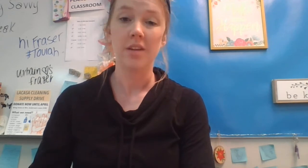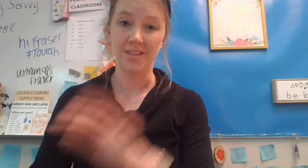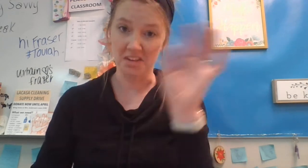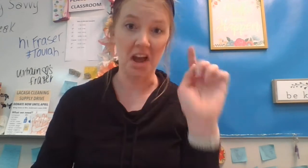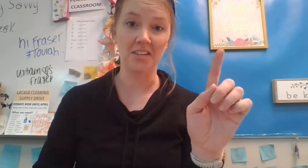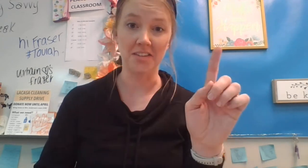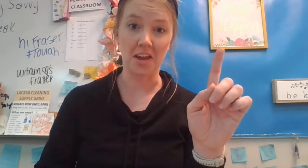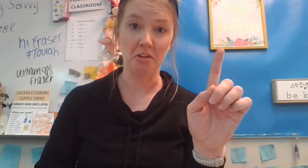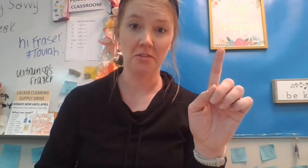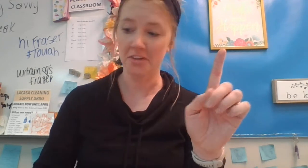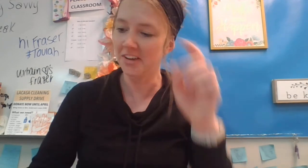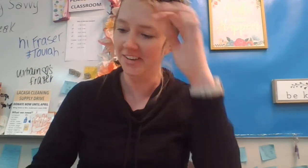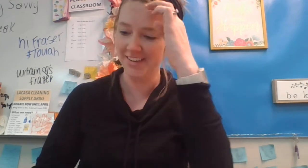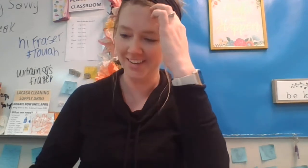This is not to scale.